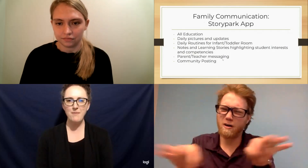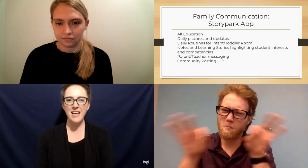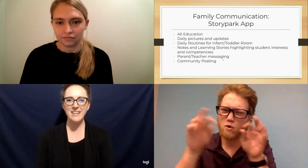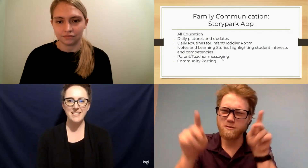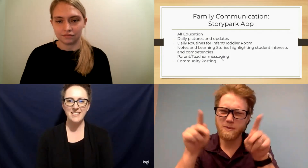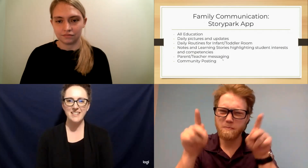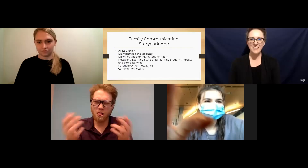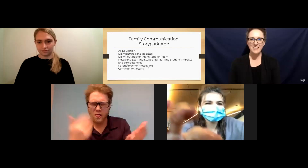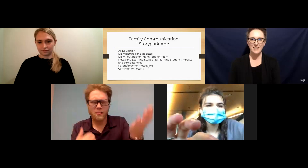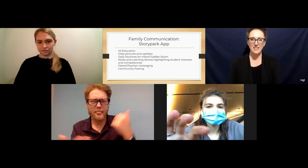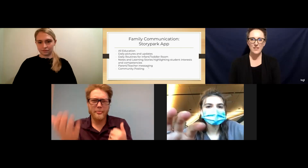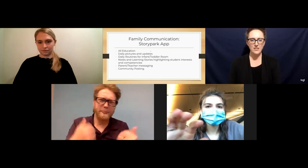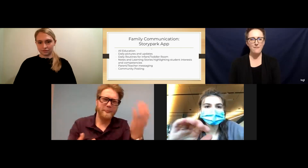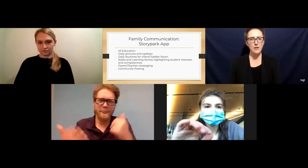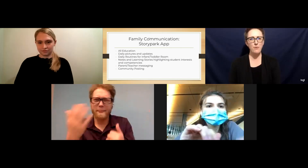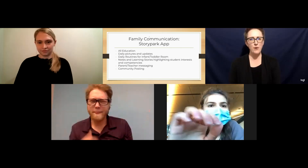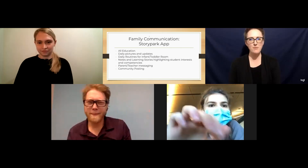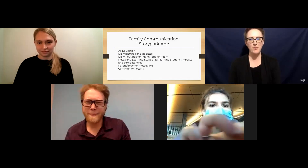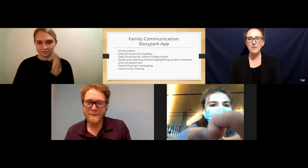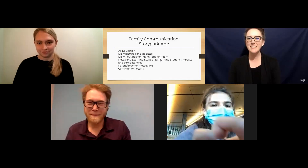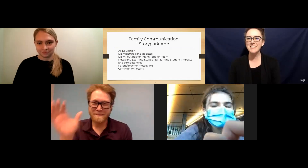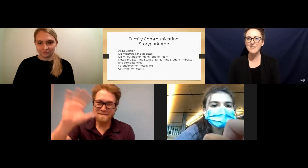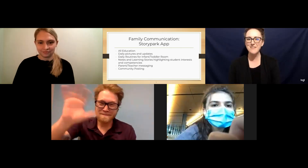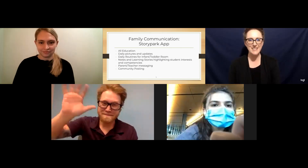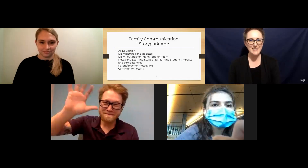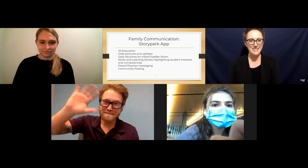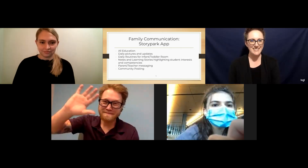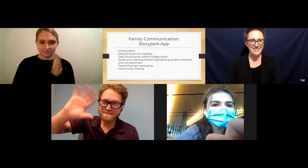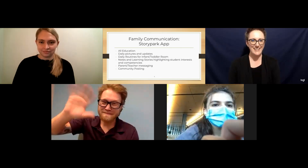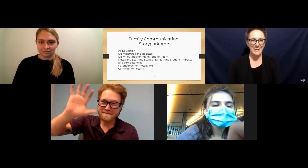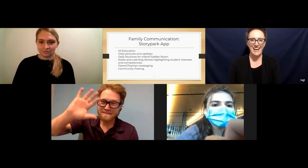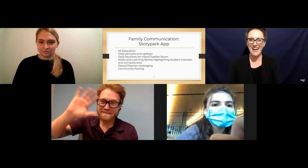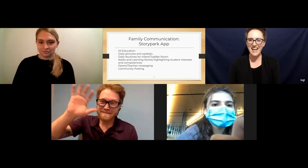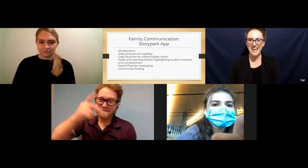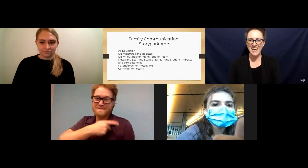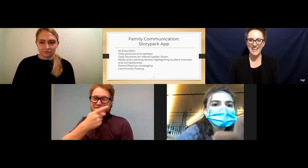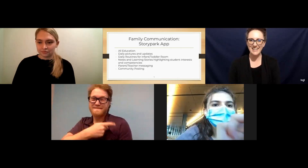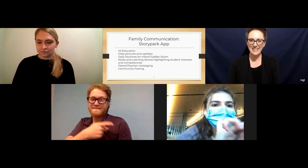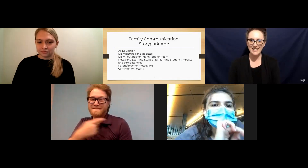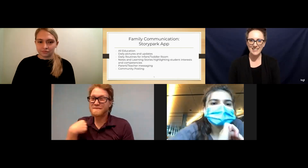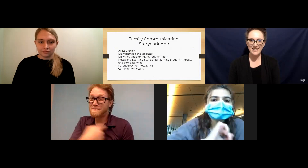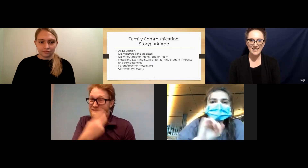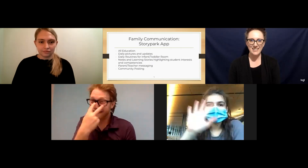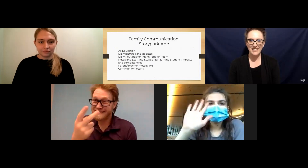Come on. These are very important people. We want to see your faces. Hi.